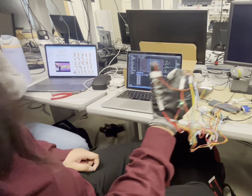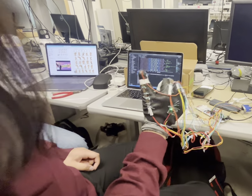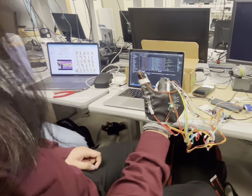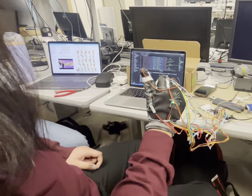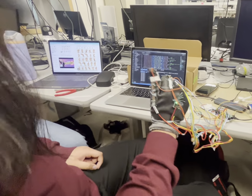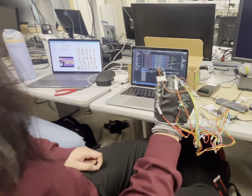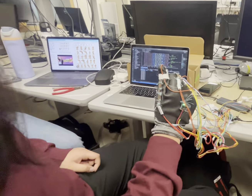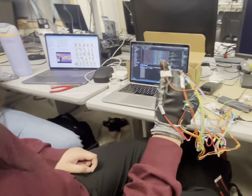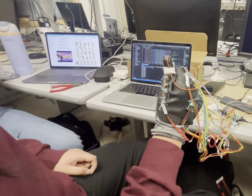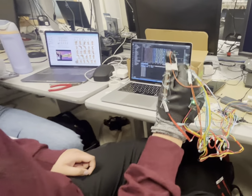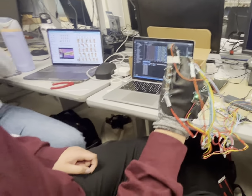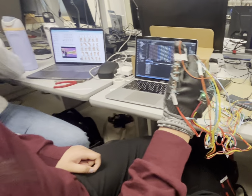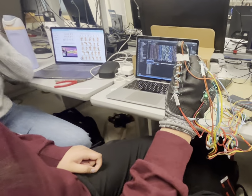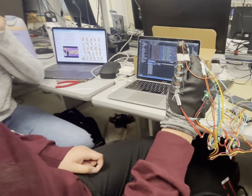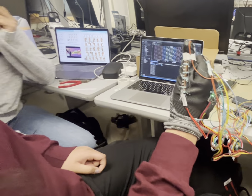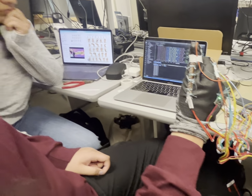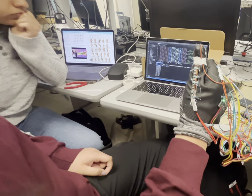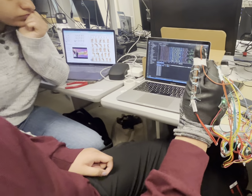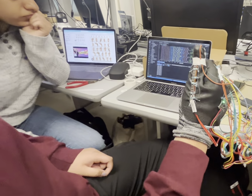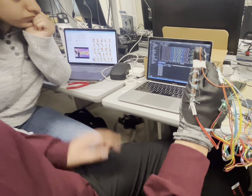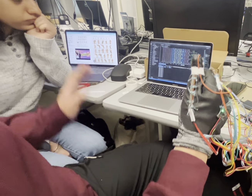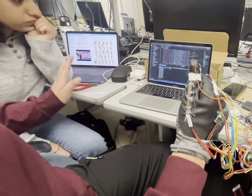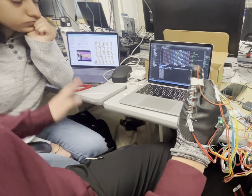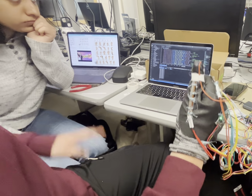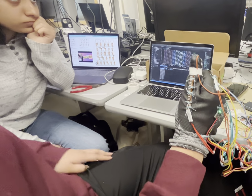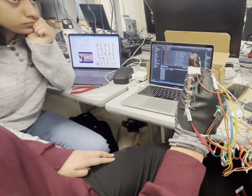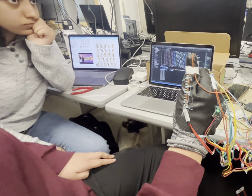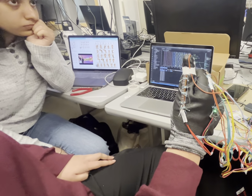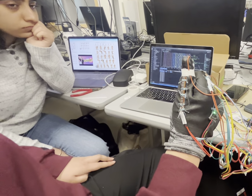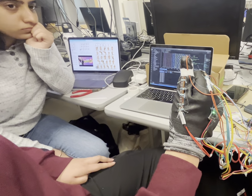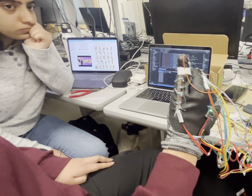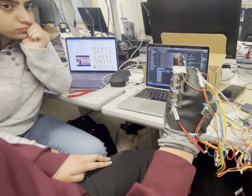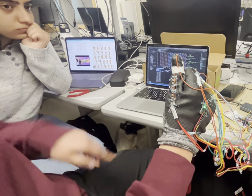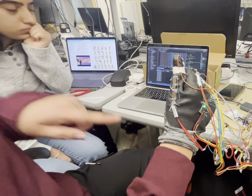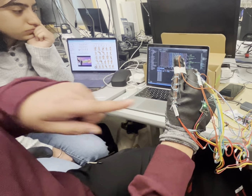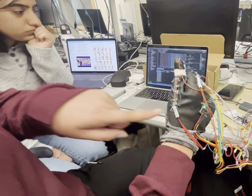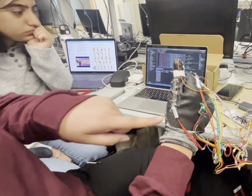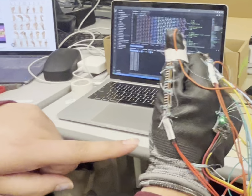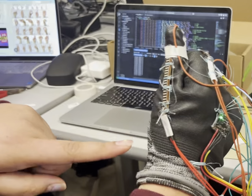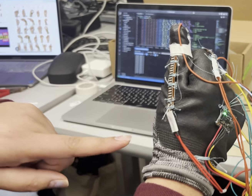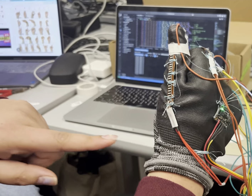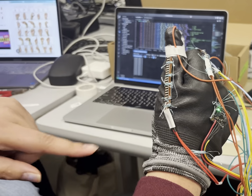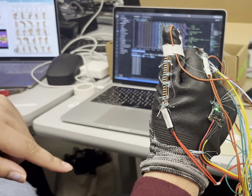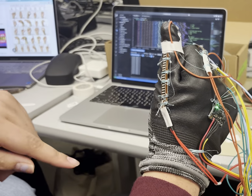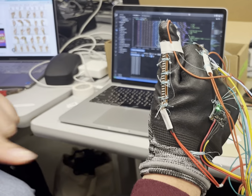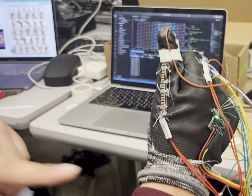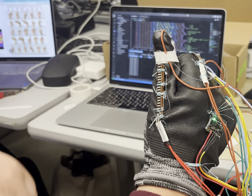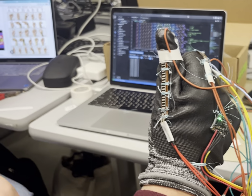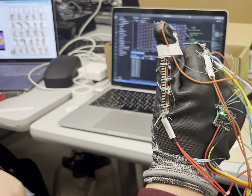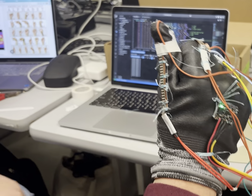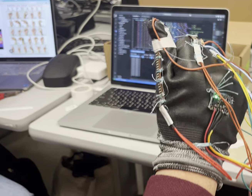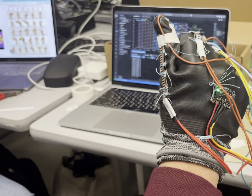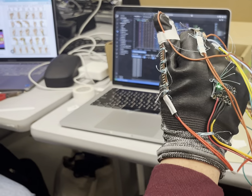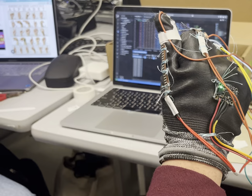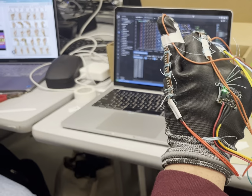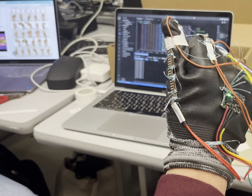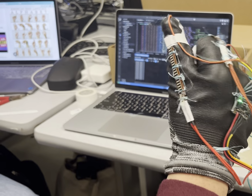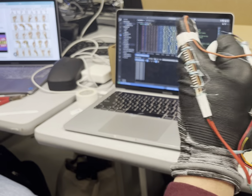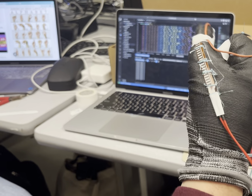example, A is similar to E except for the difference of a thumb. And in A, the thumb is straight like this, Yeah. but when